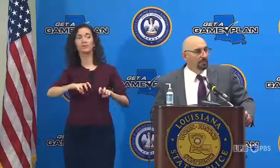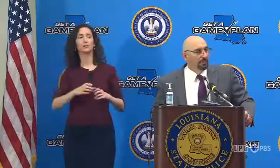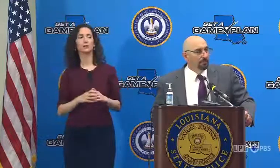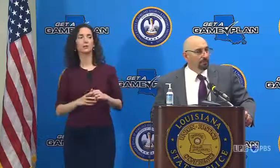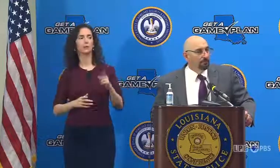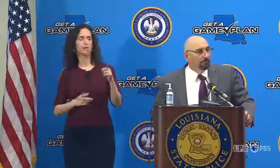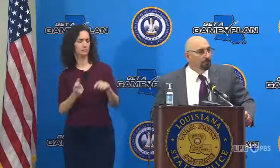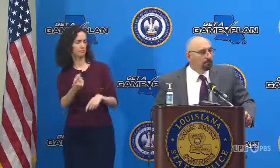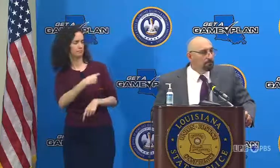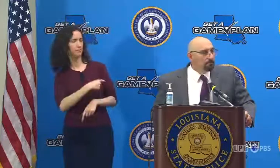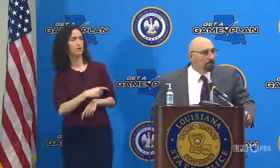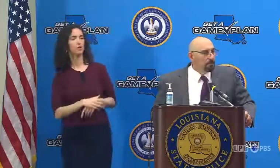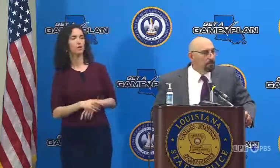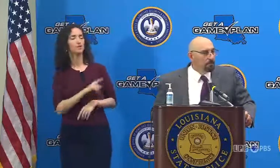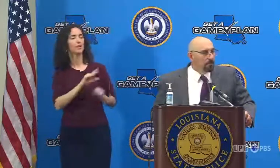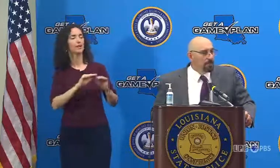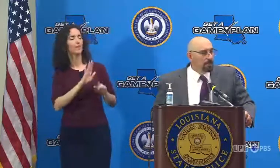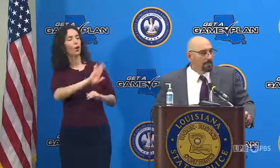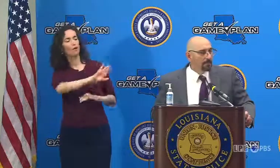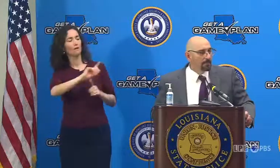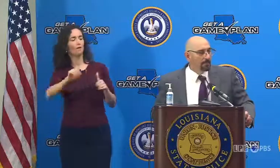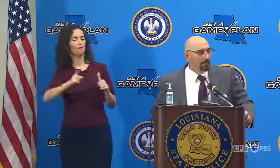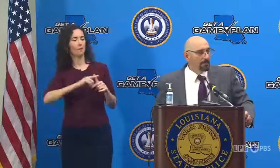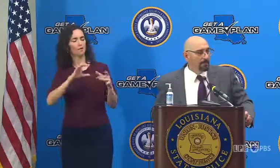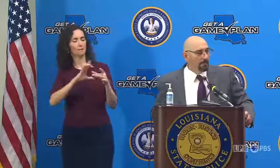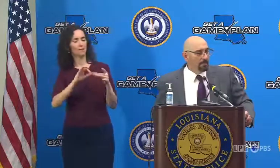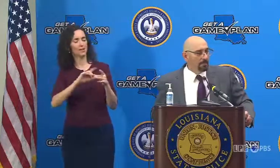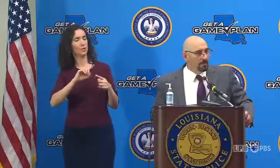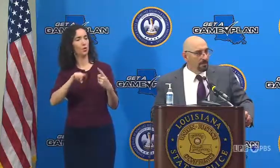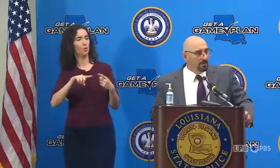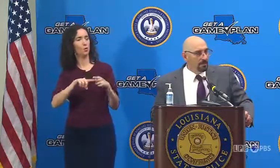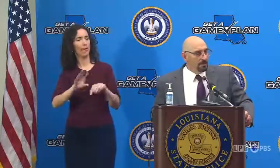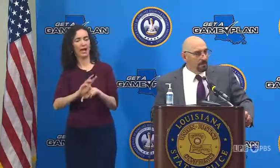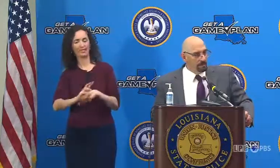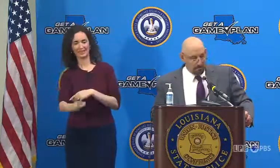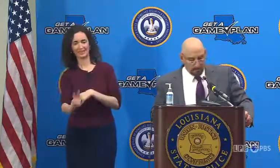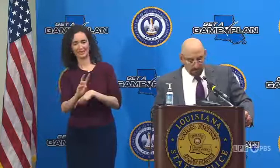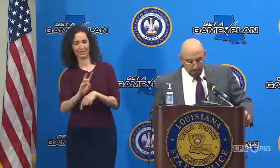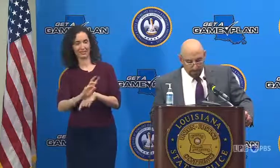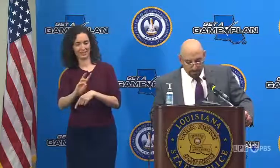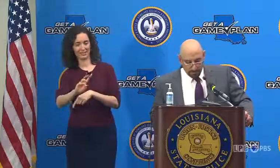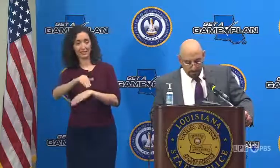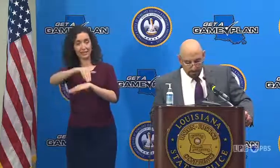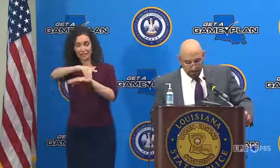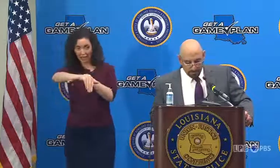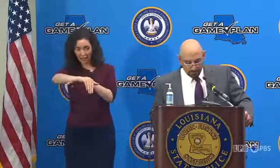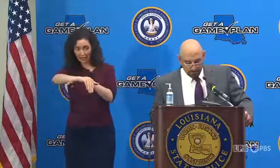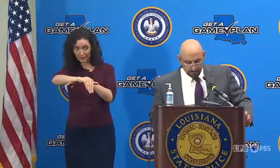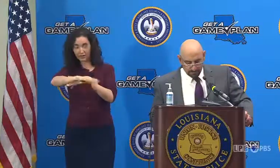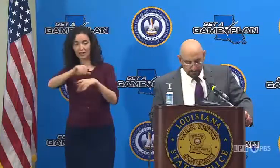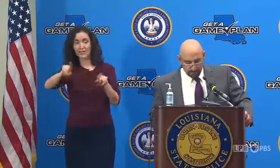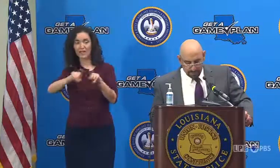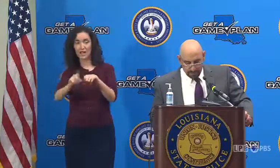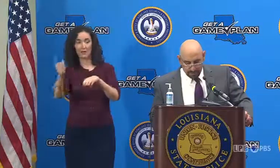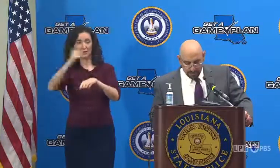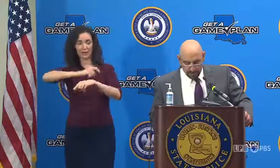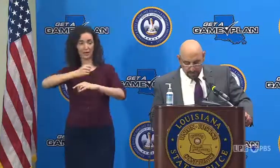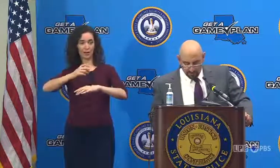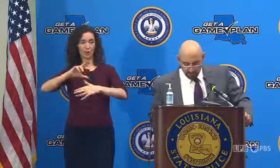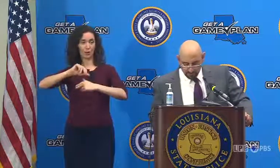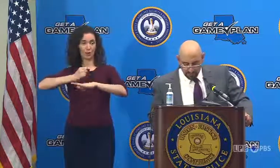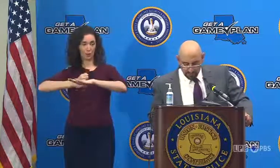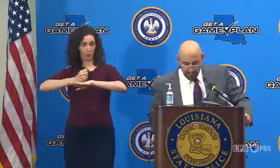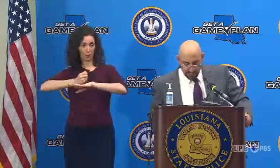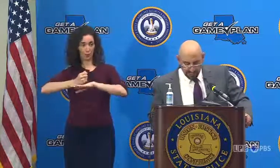To clarify something you just said, the first message you said came at 6 o'clock, around 6 o'clock in the evening on landfall day, that's